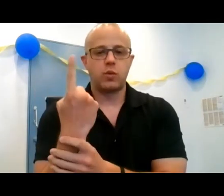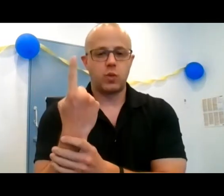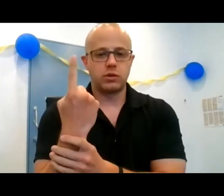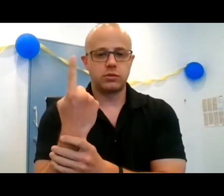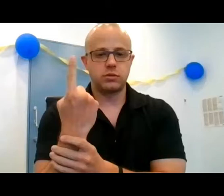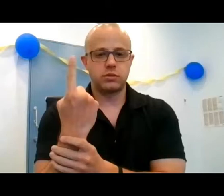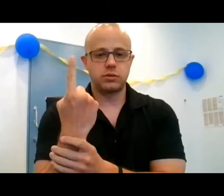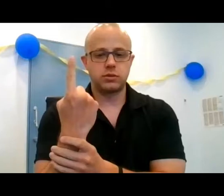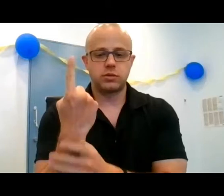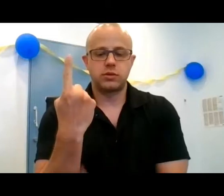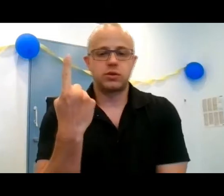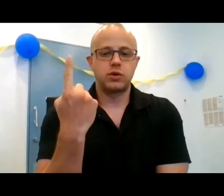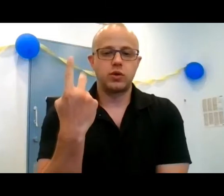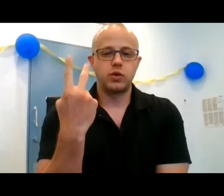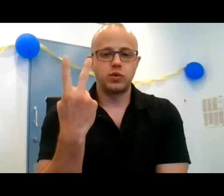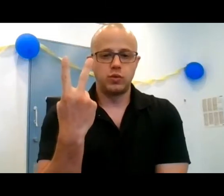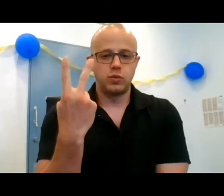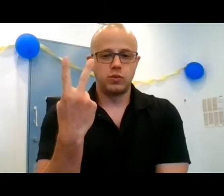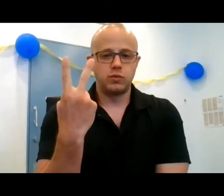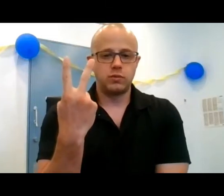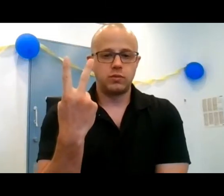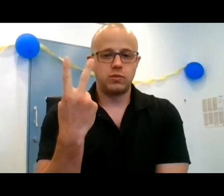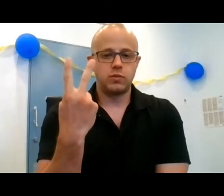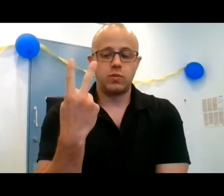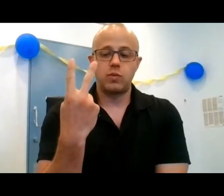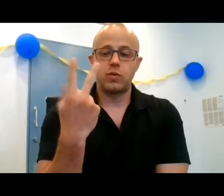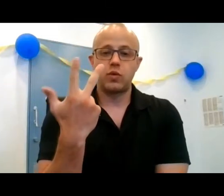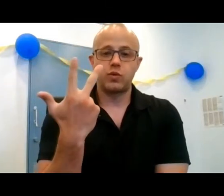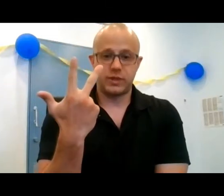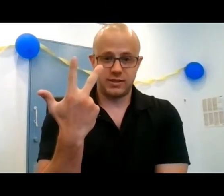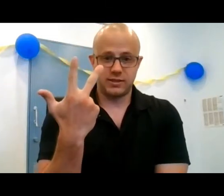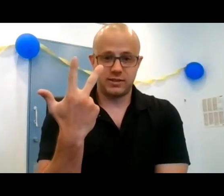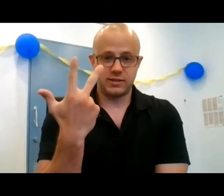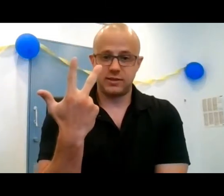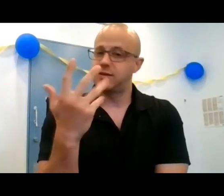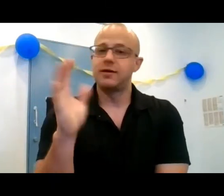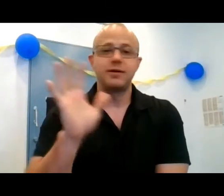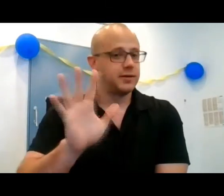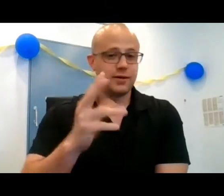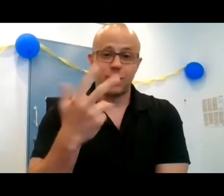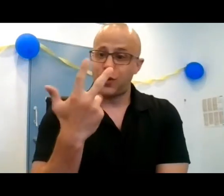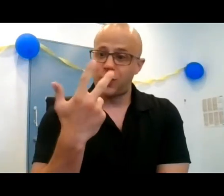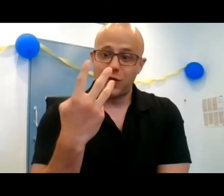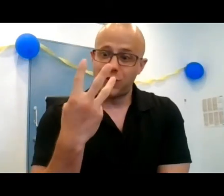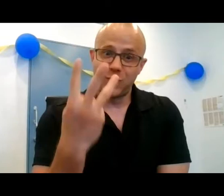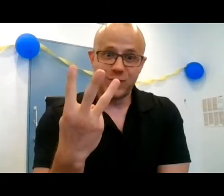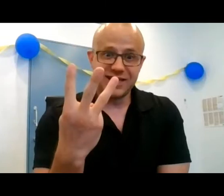sign out, sign in, facing you. 1, 2, 3.